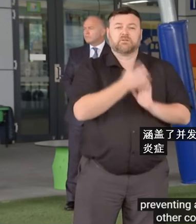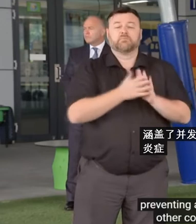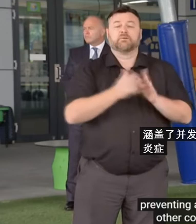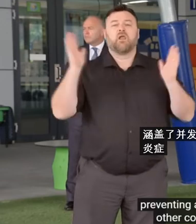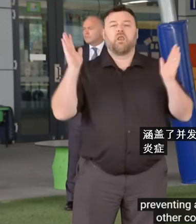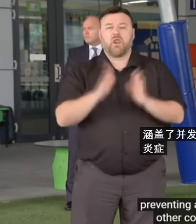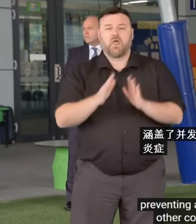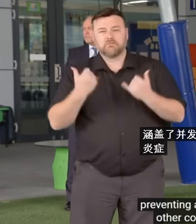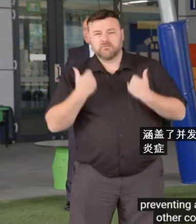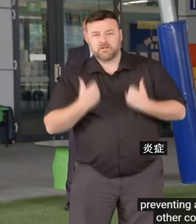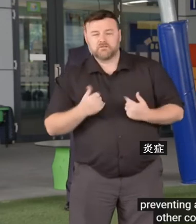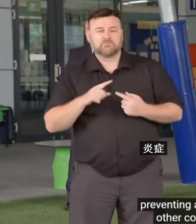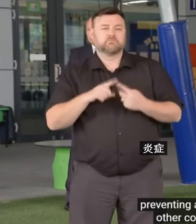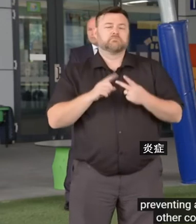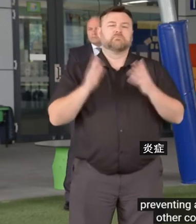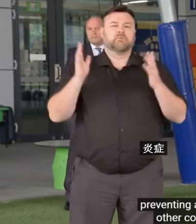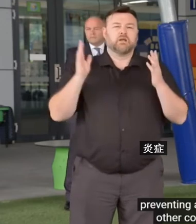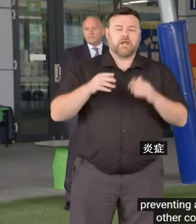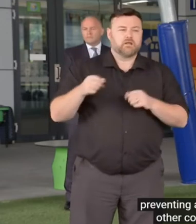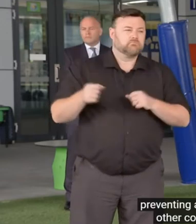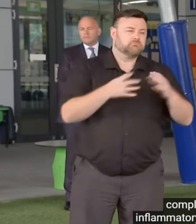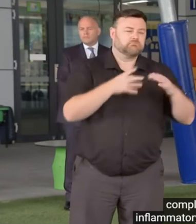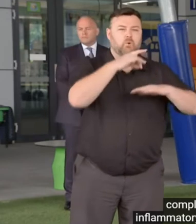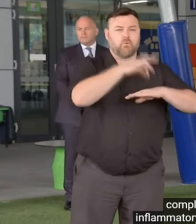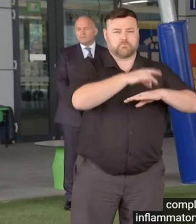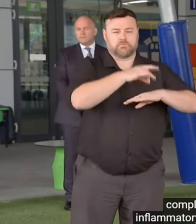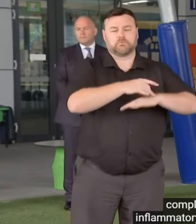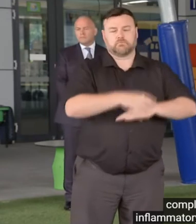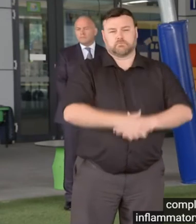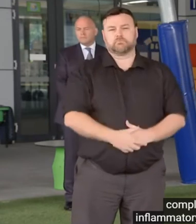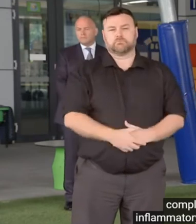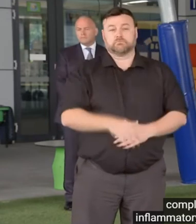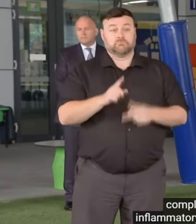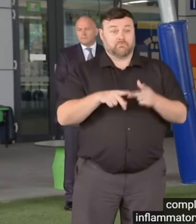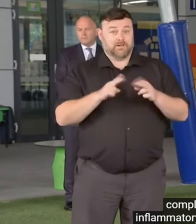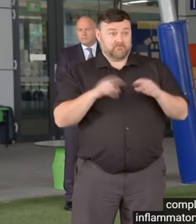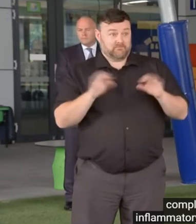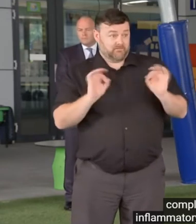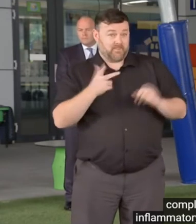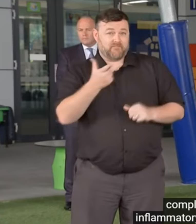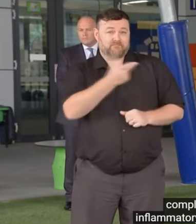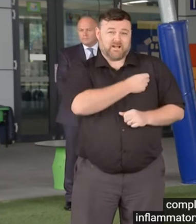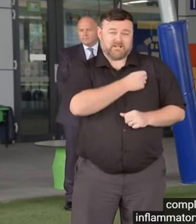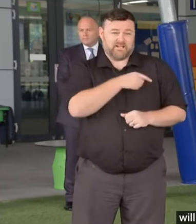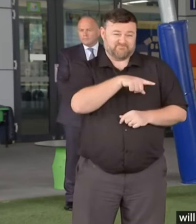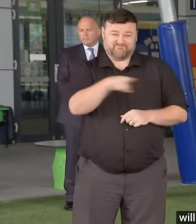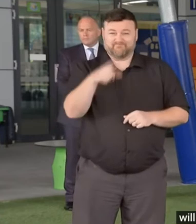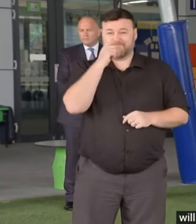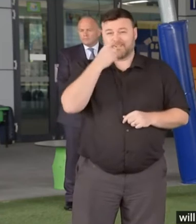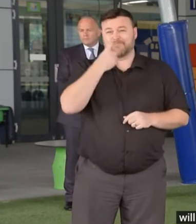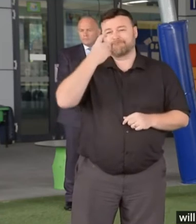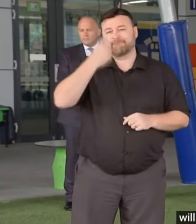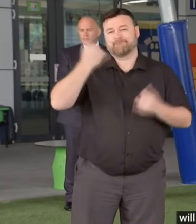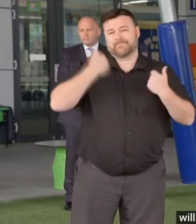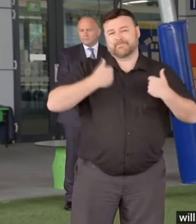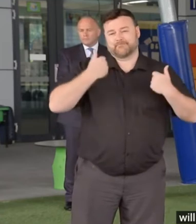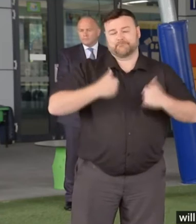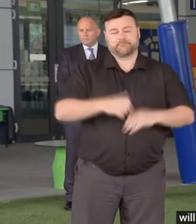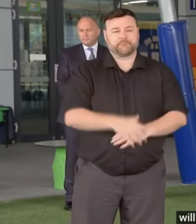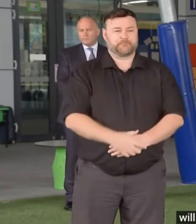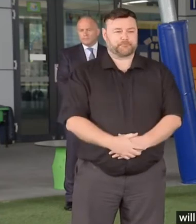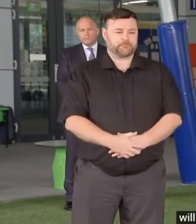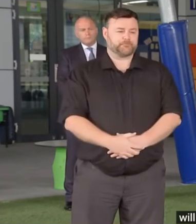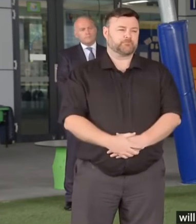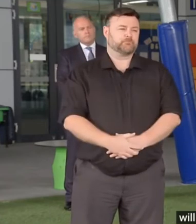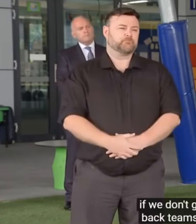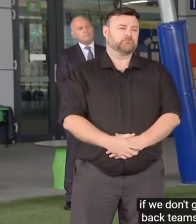inflammatory syndrome, which we will see more of if we don't go ahead and take up vaccines that are on offer. So if I can talk